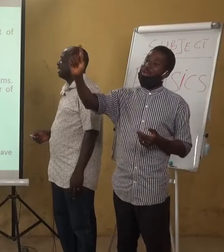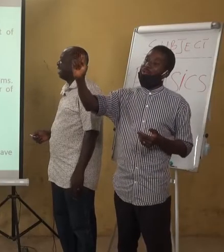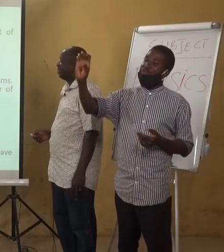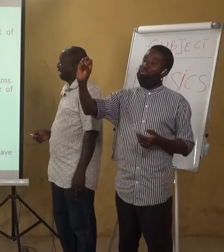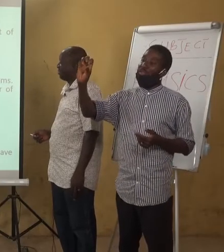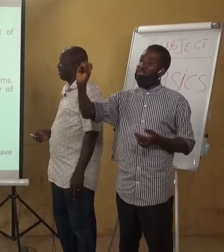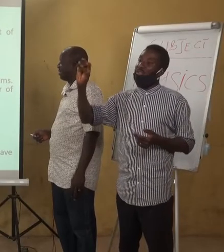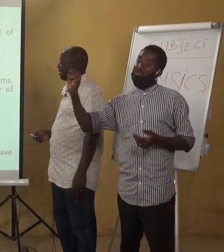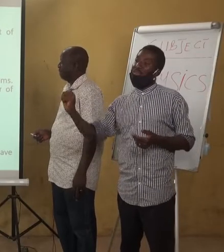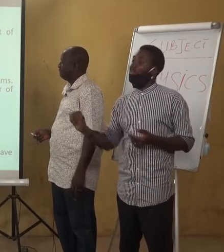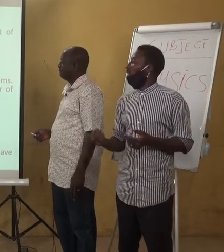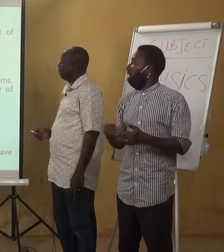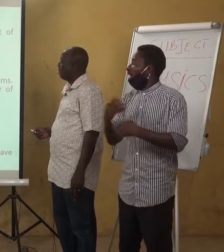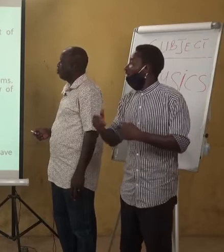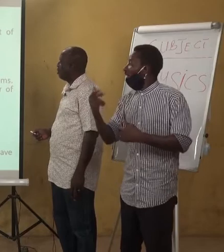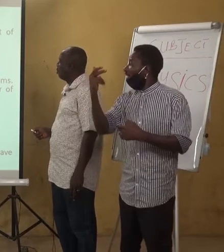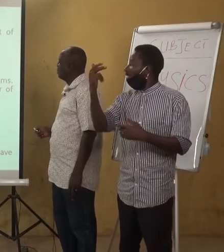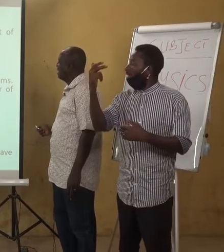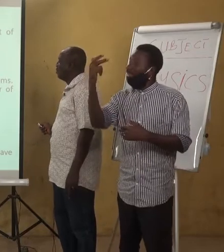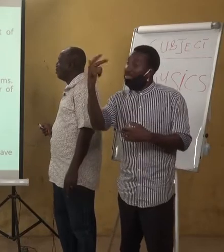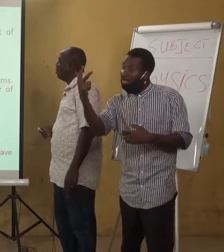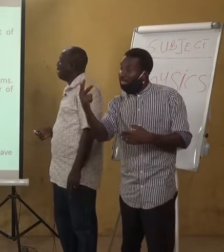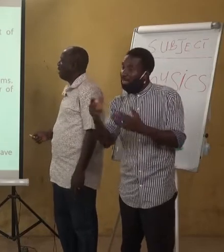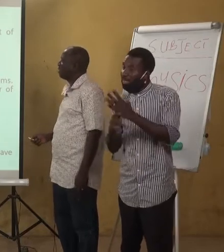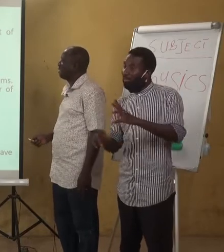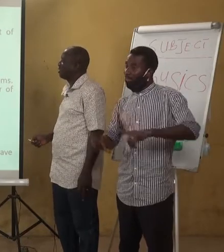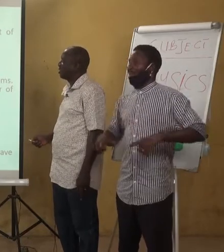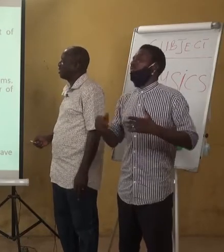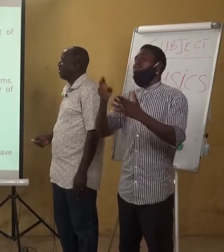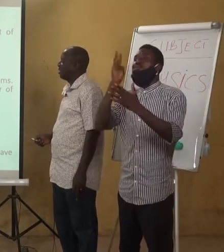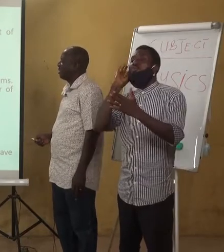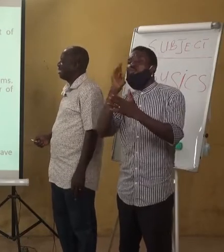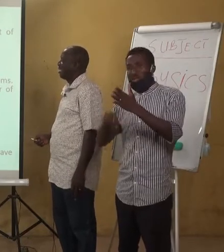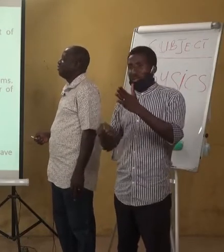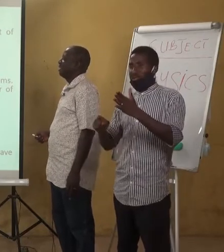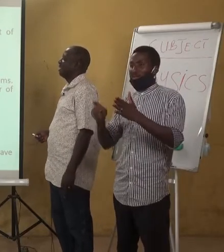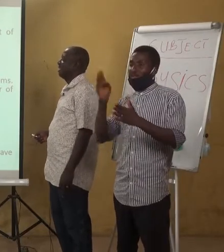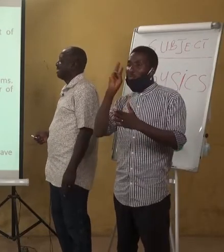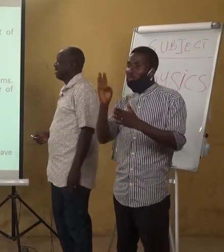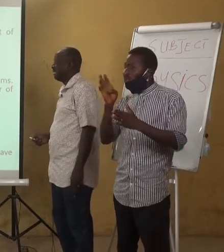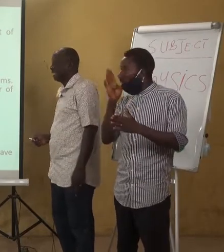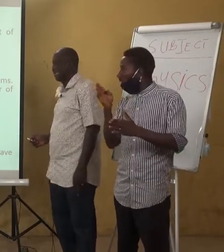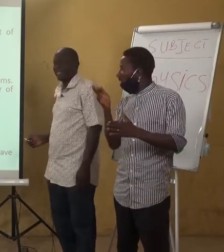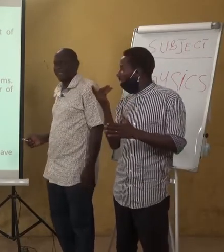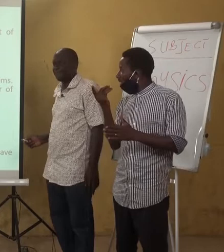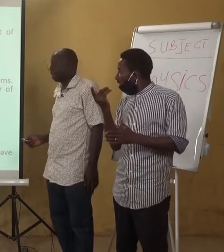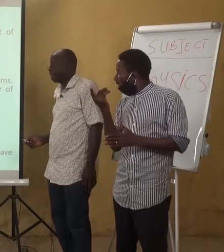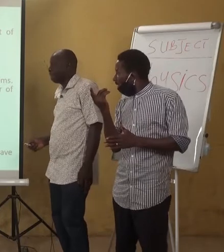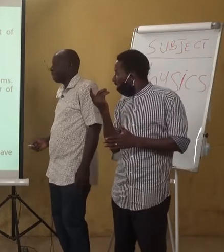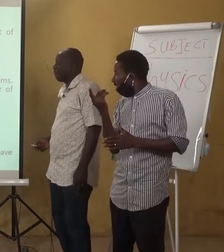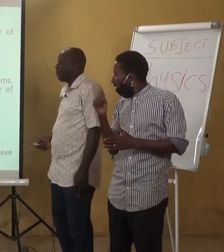After 3 half-lives, what will be the number of atoms that have disintegrated?